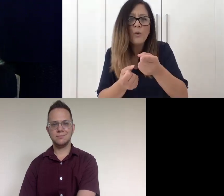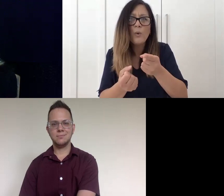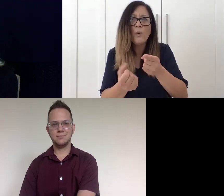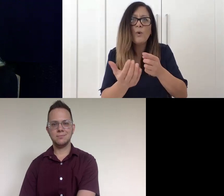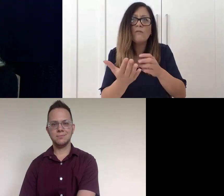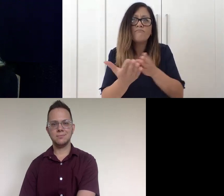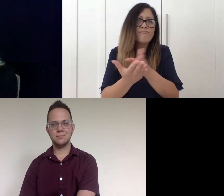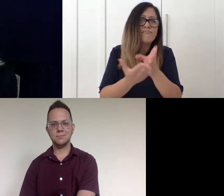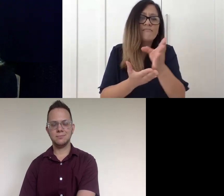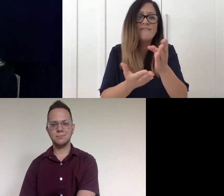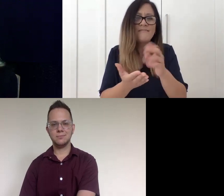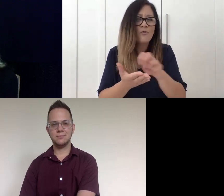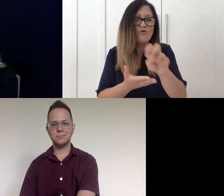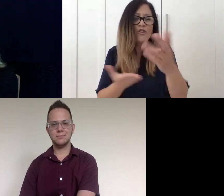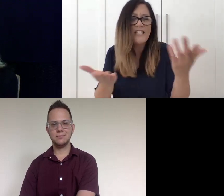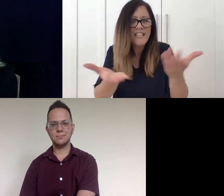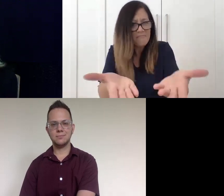model.